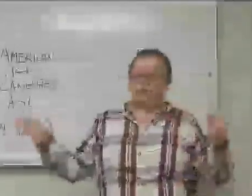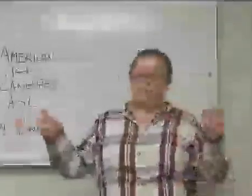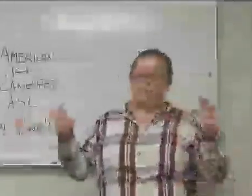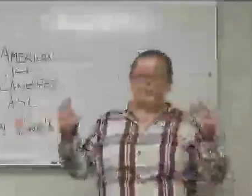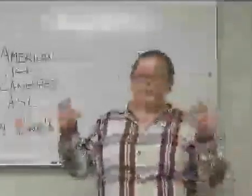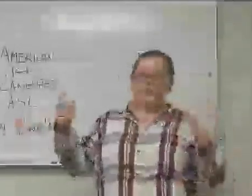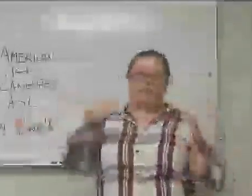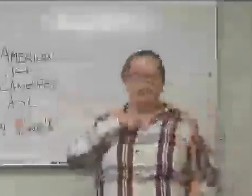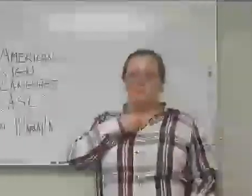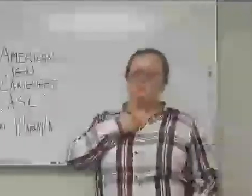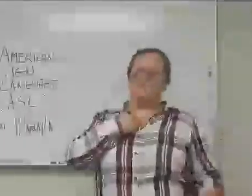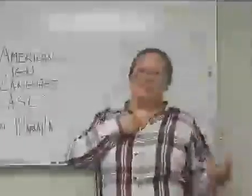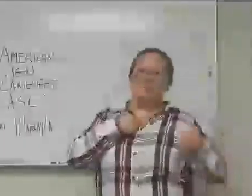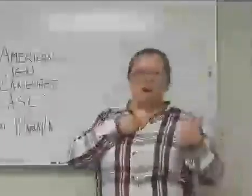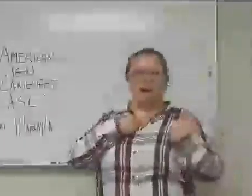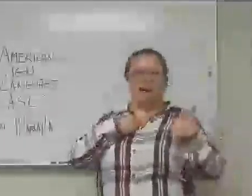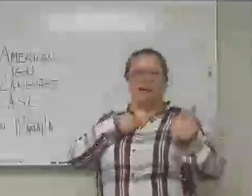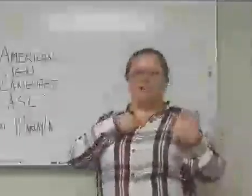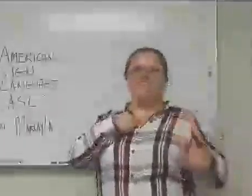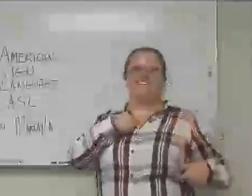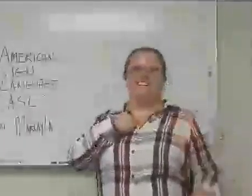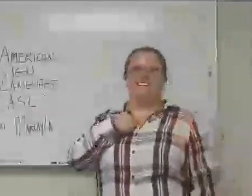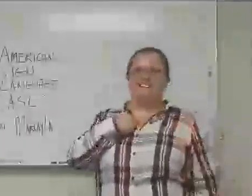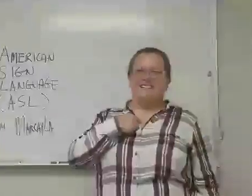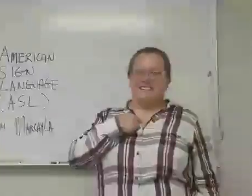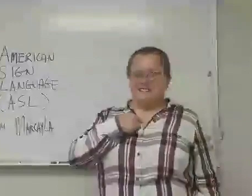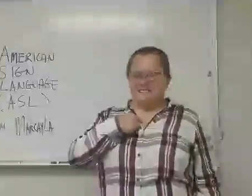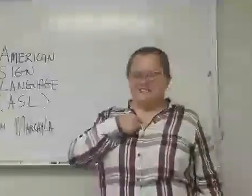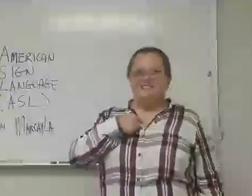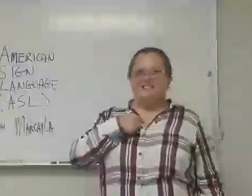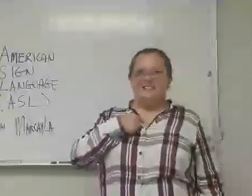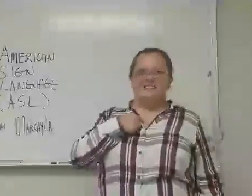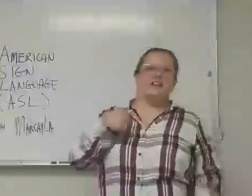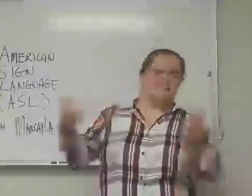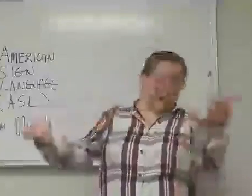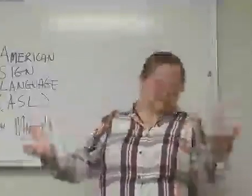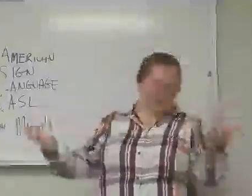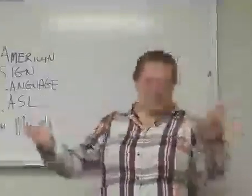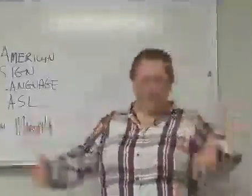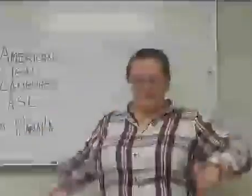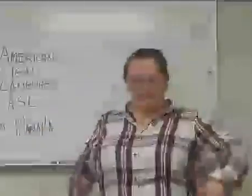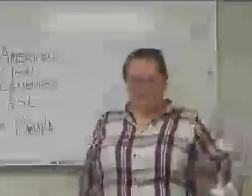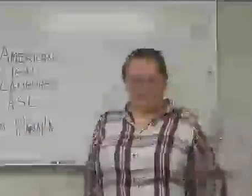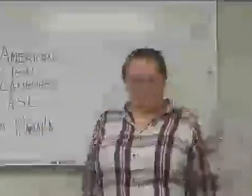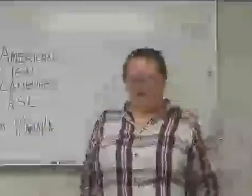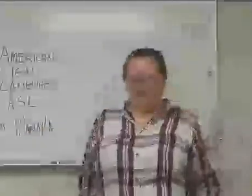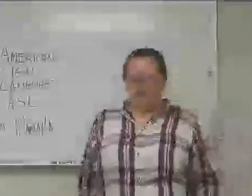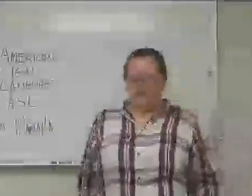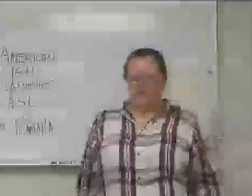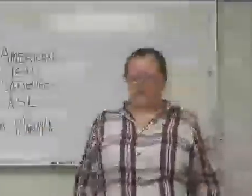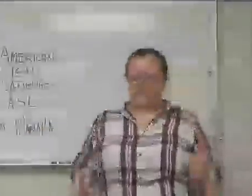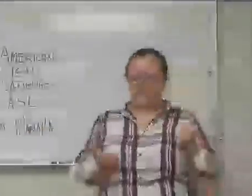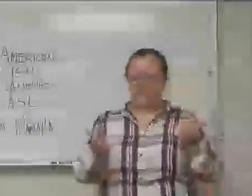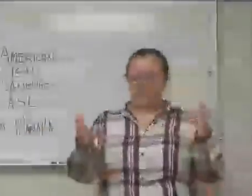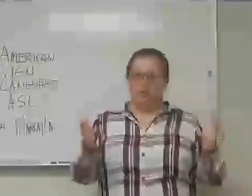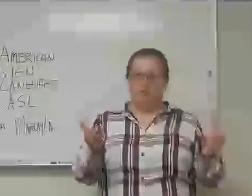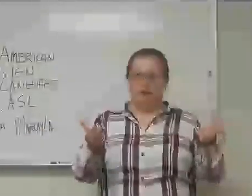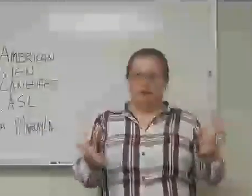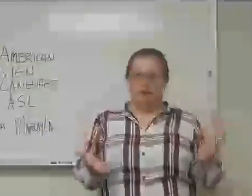kind of like the new I. Right. It's a shorthand of it. Exactly. Okay. And then back to the